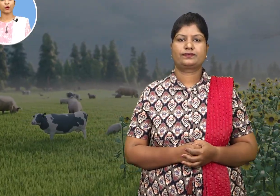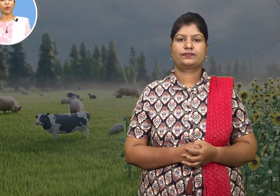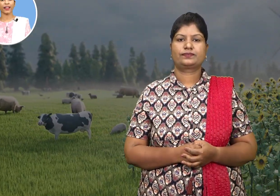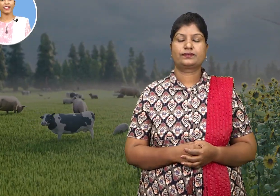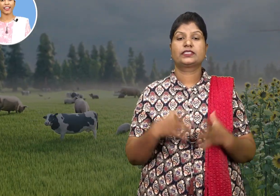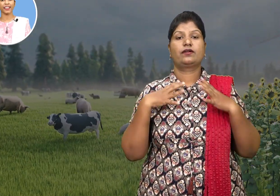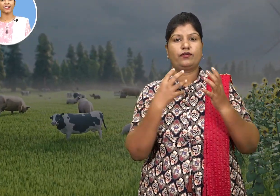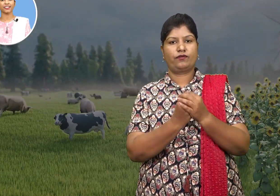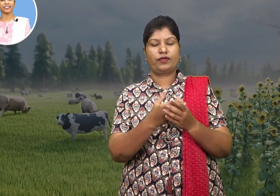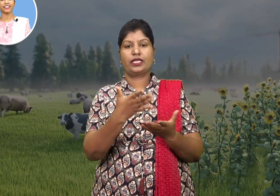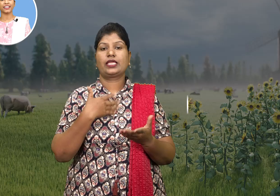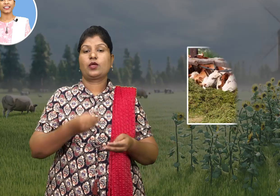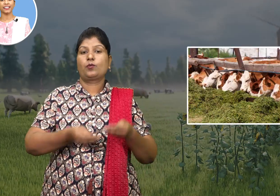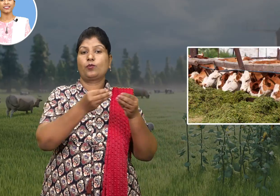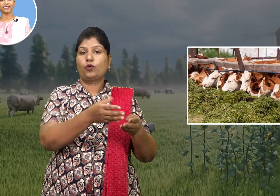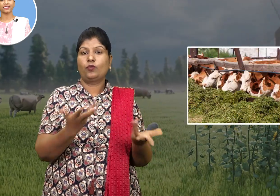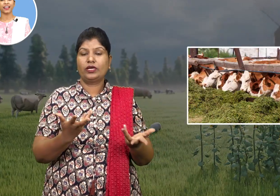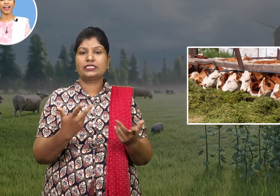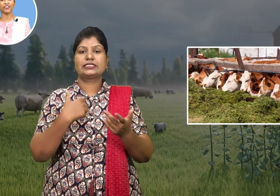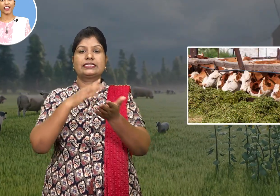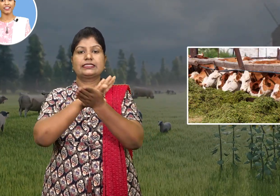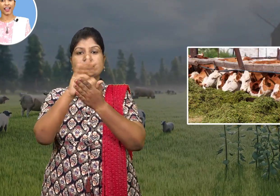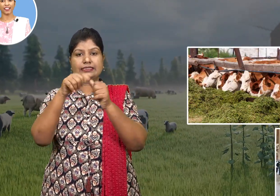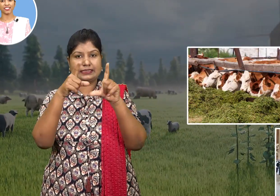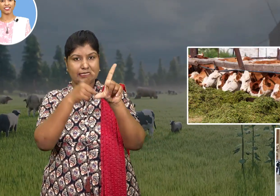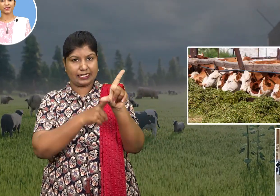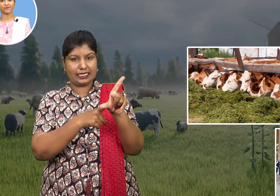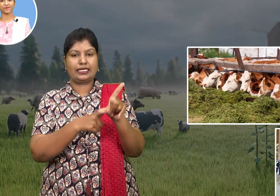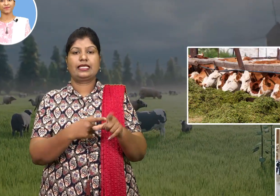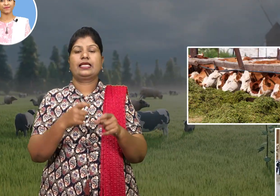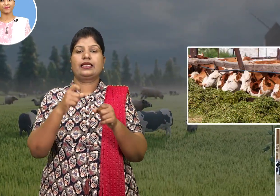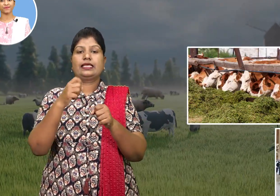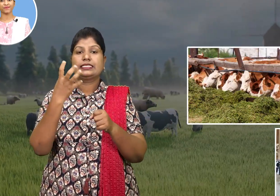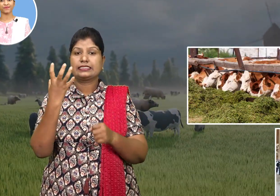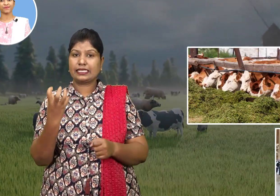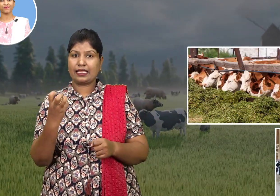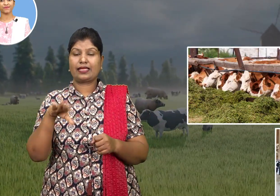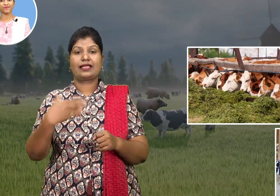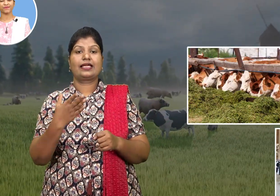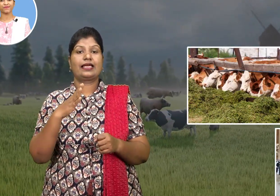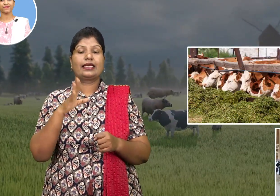We provide hay, green and dry grass,